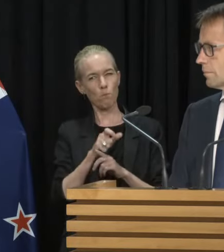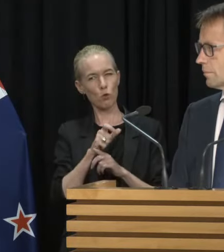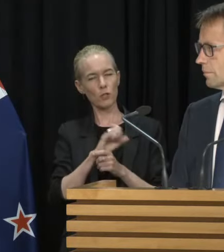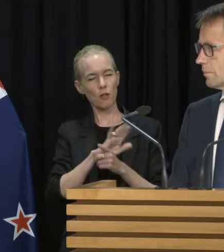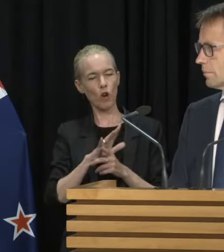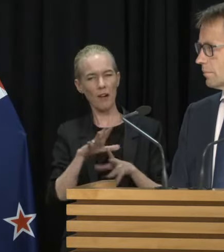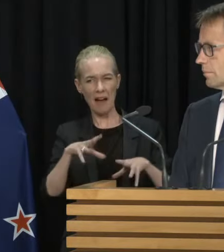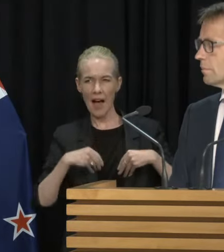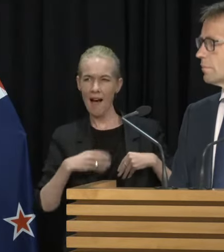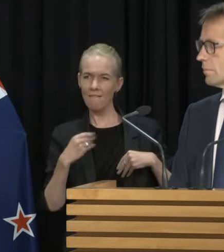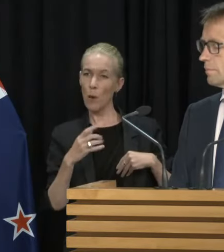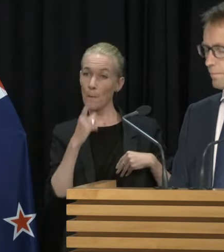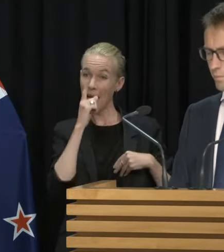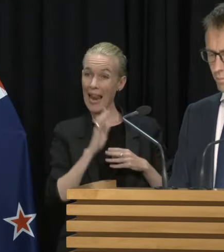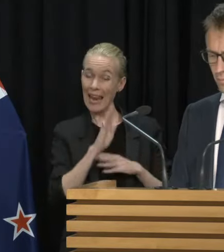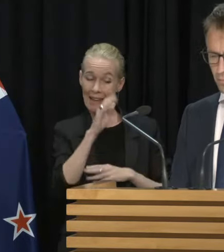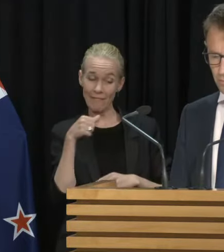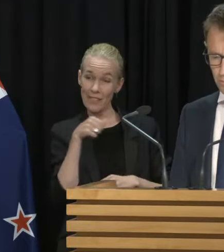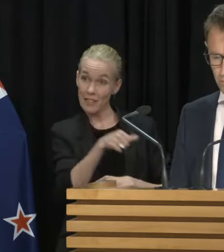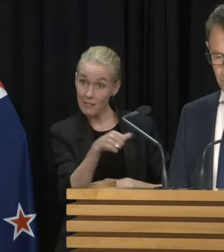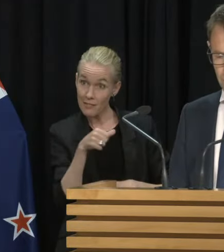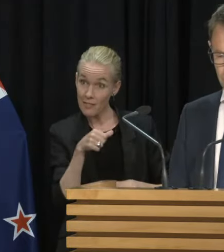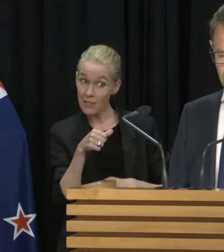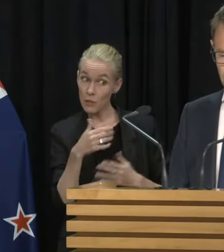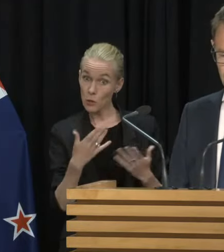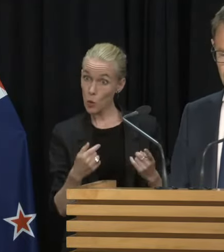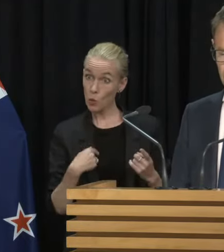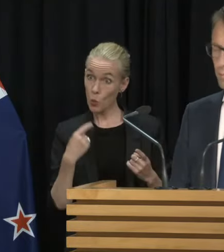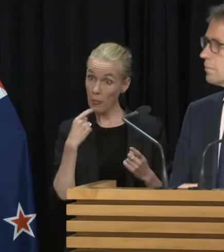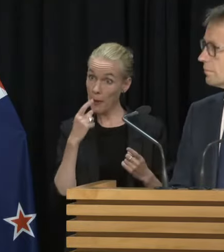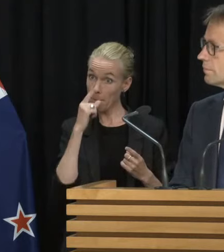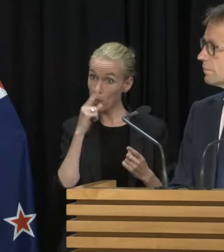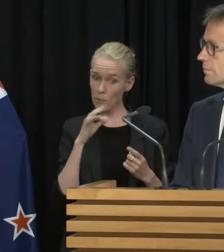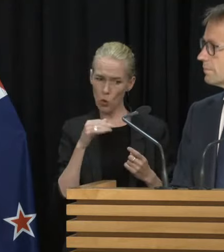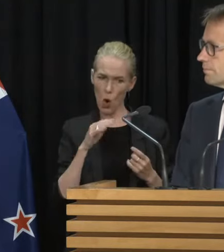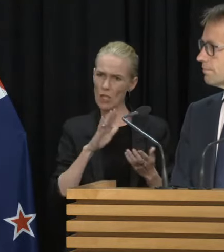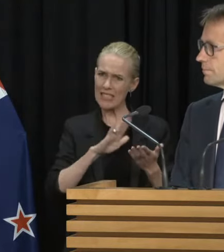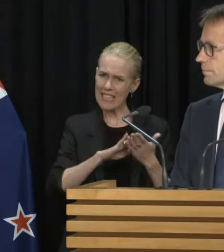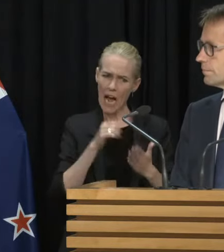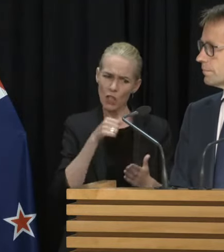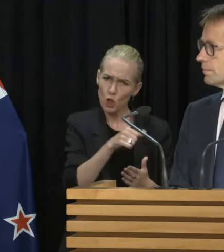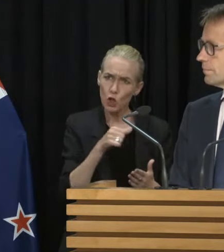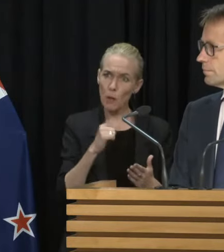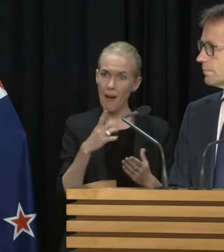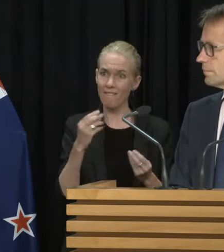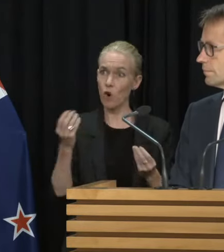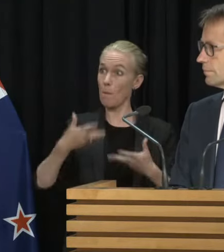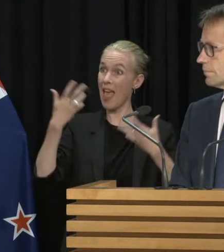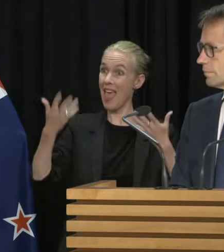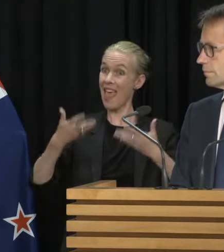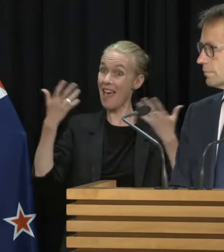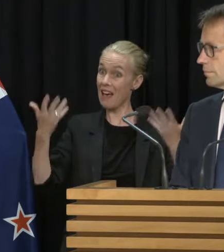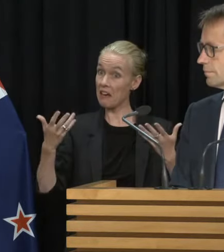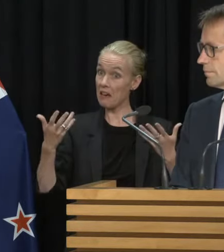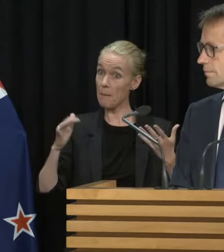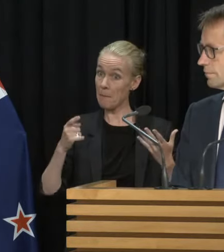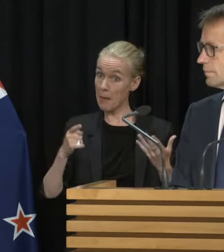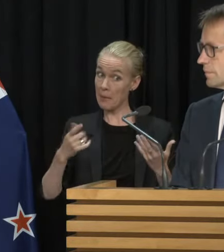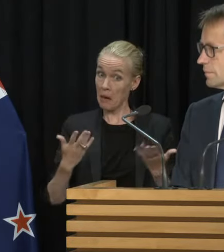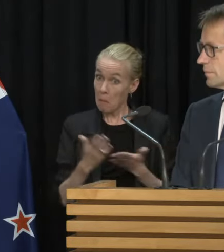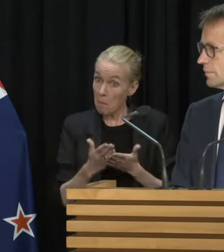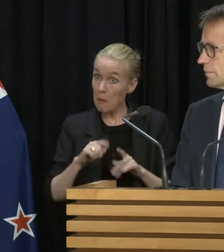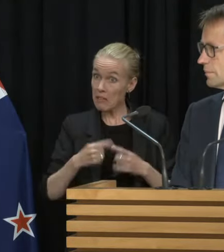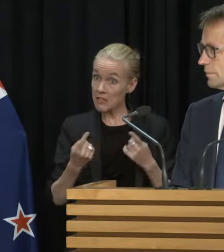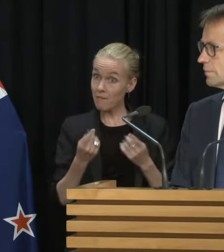Very, very difficult to look back at that retrospectively, but it's certainly the potential for stagnant air to